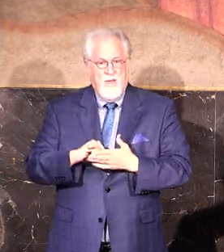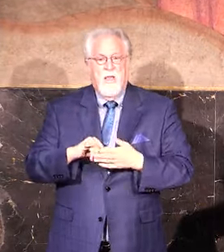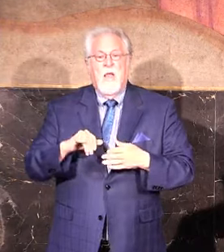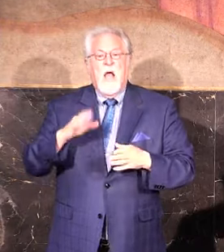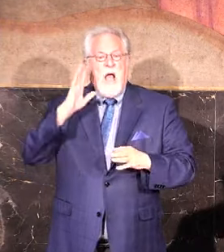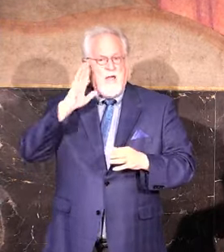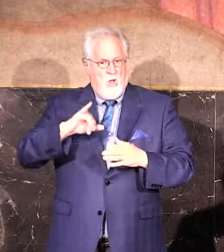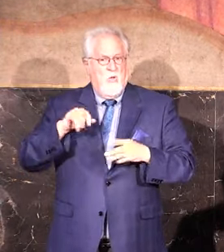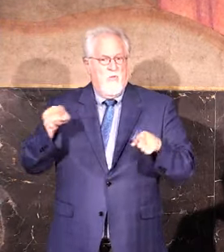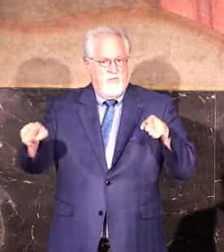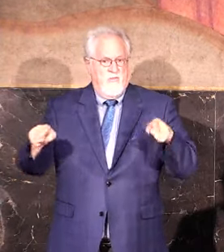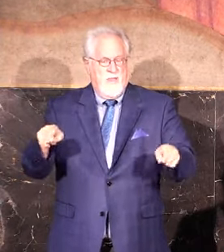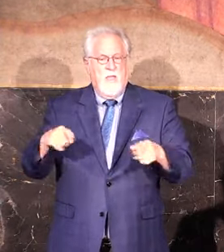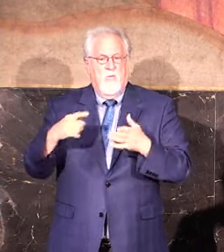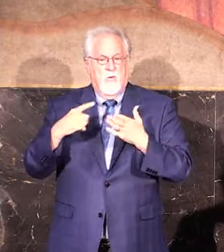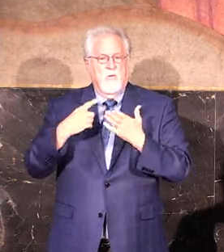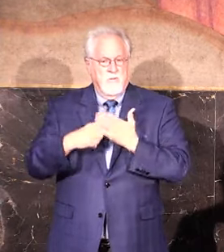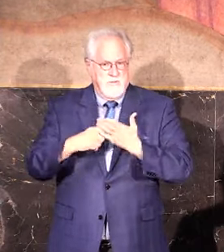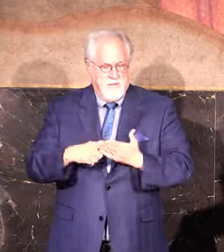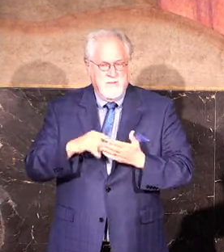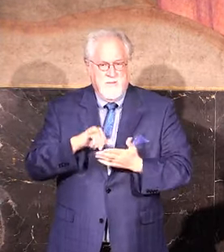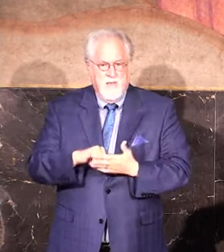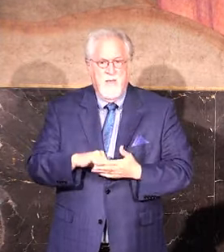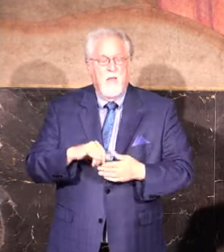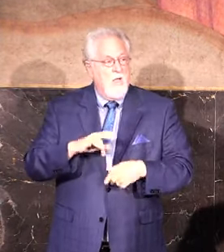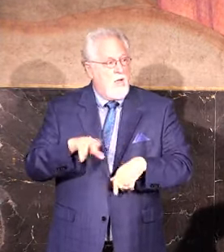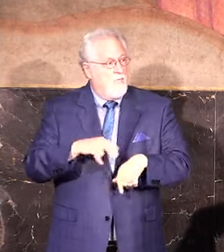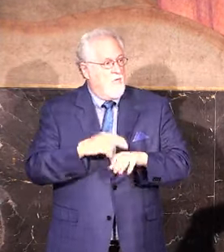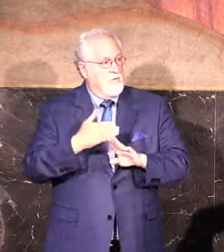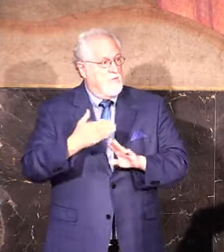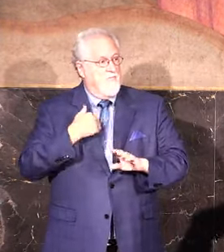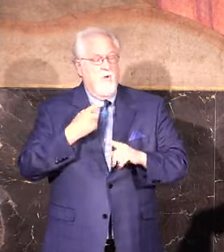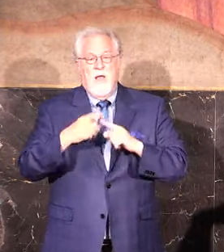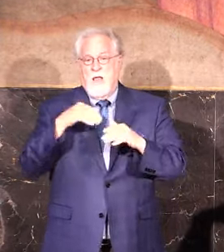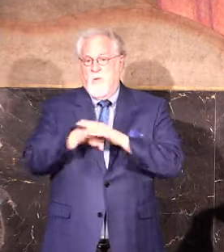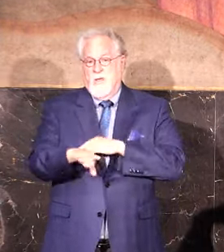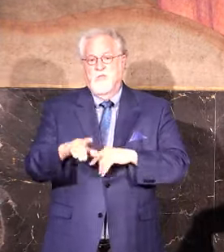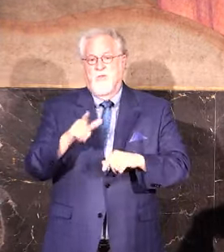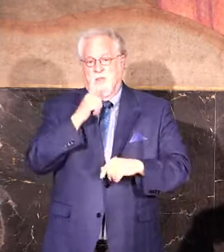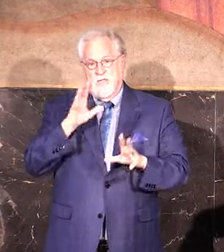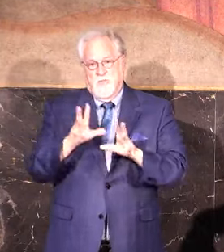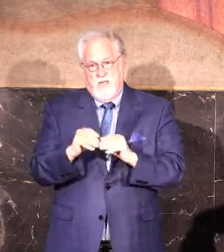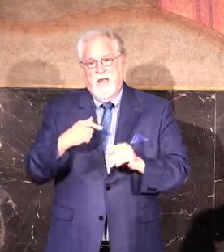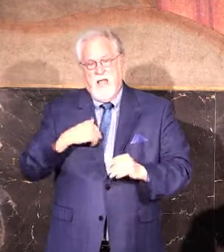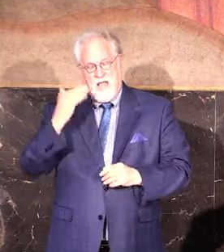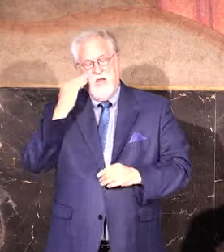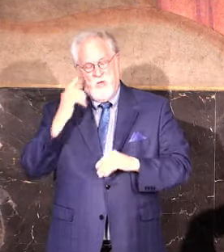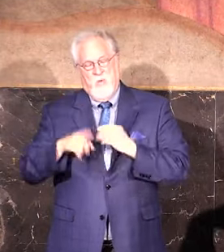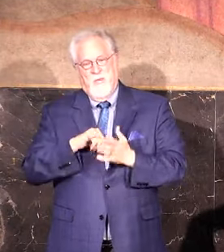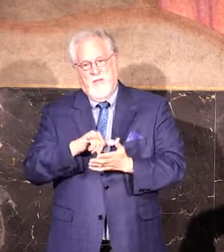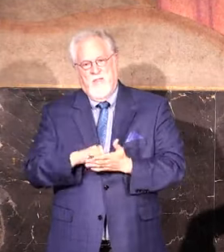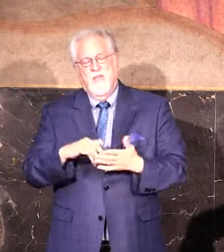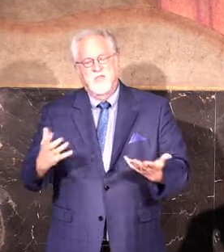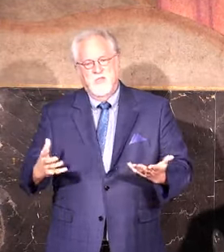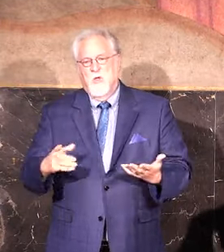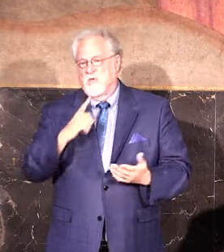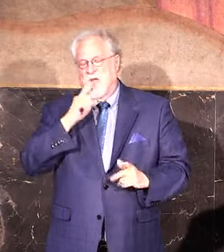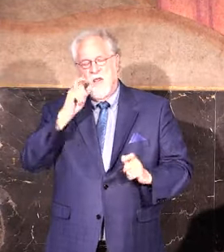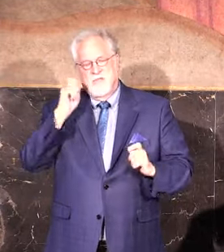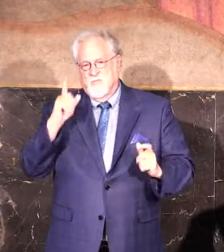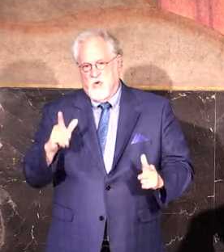what they were calling to tell me. And of course, before I went into the lunch meeting, I knew about that, so I'm certainly not